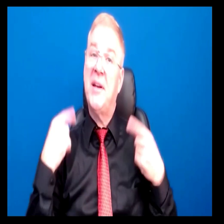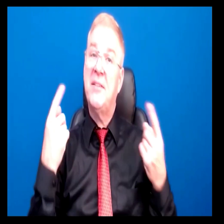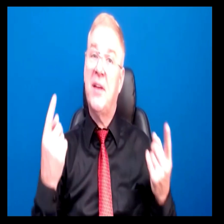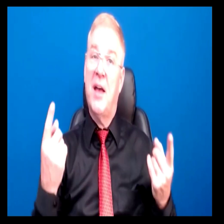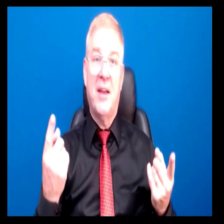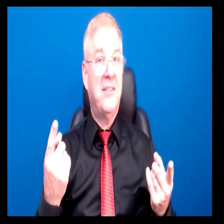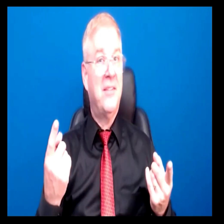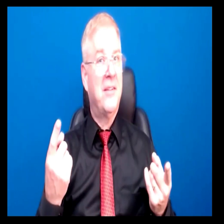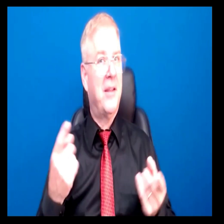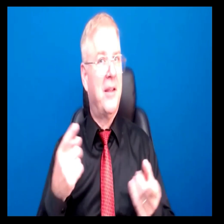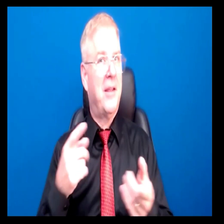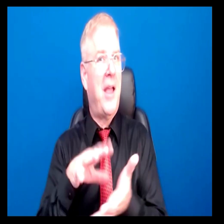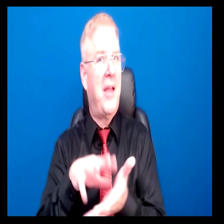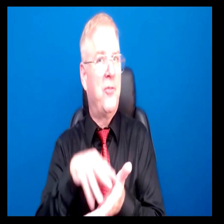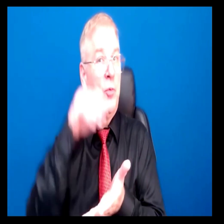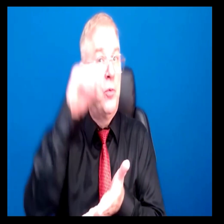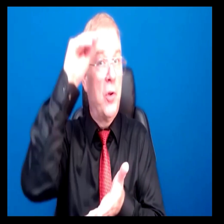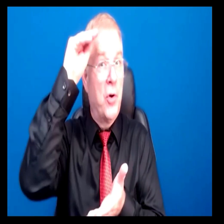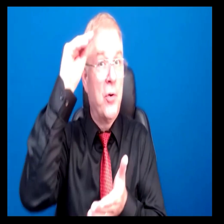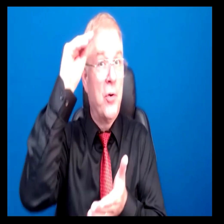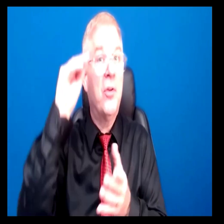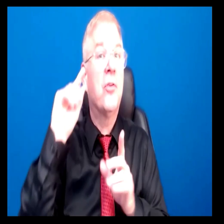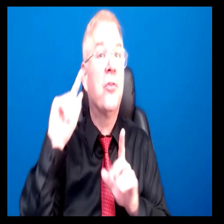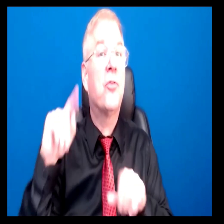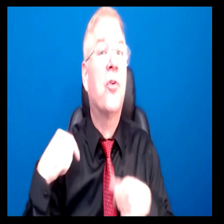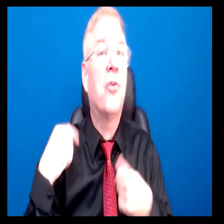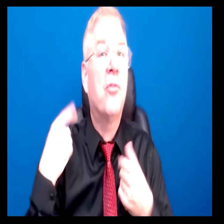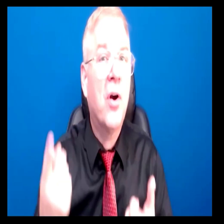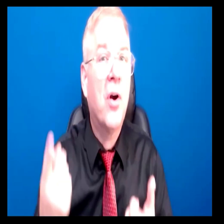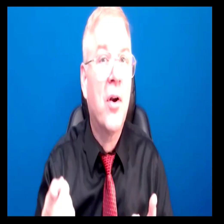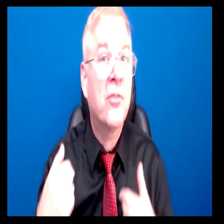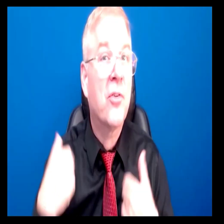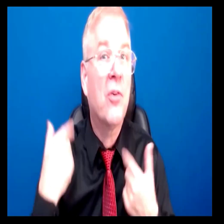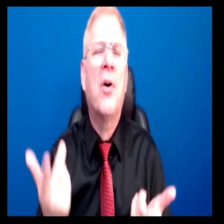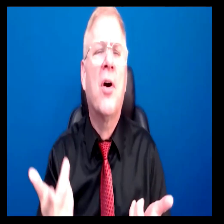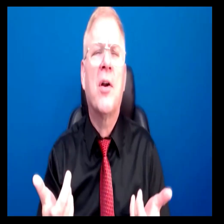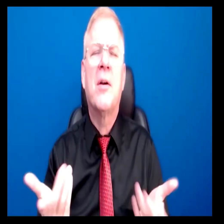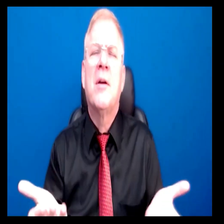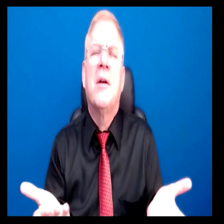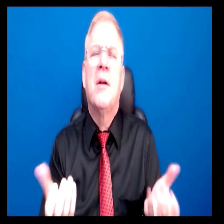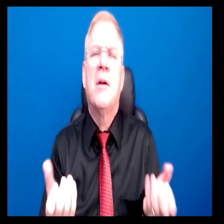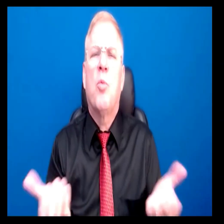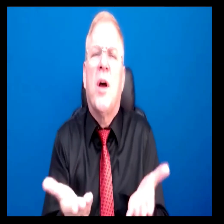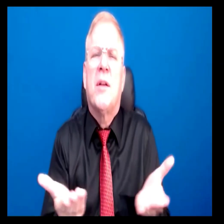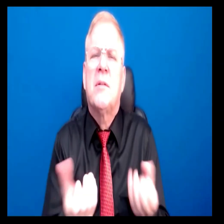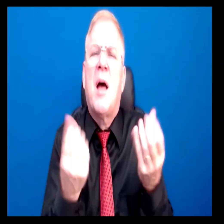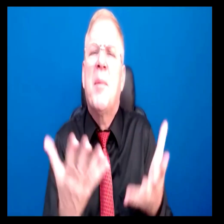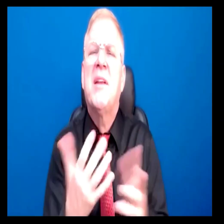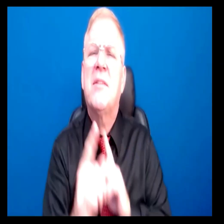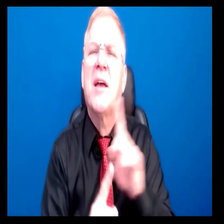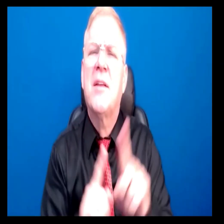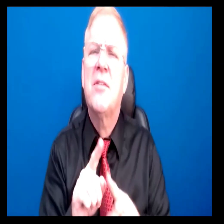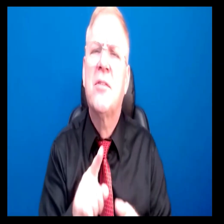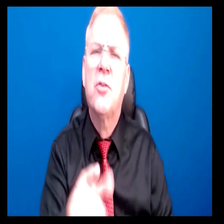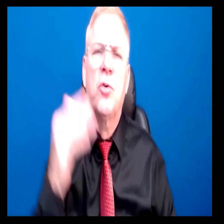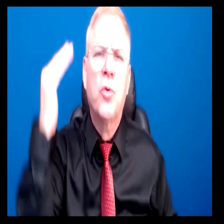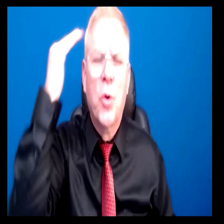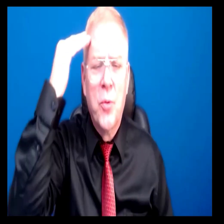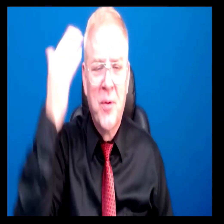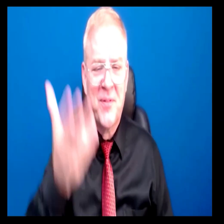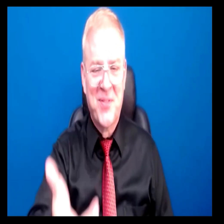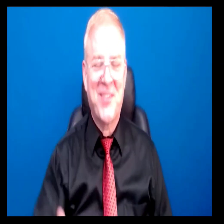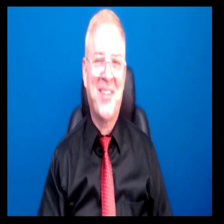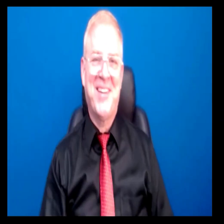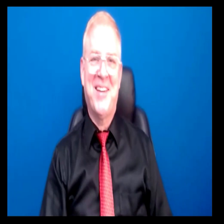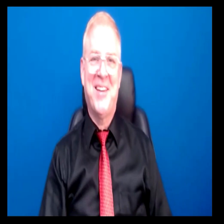How many signs have you learned so far? So far. What? How many signs do you